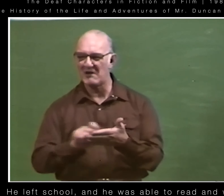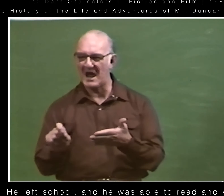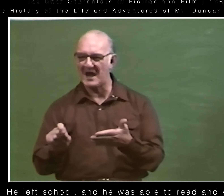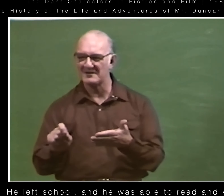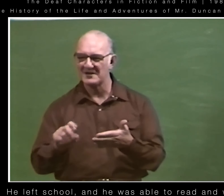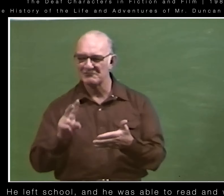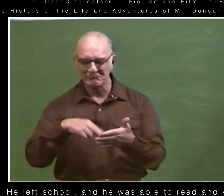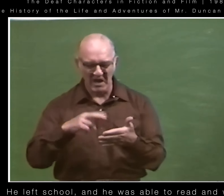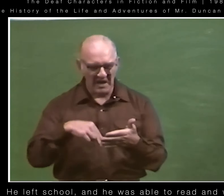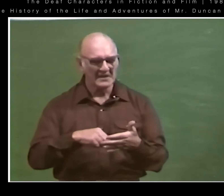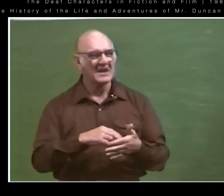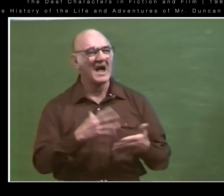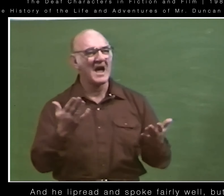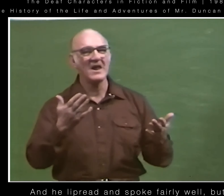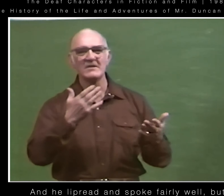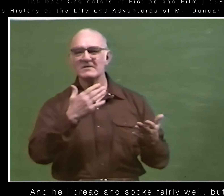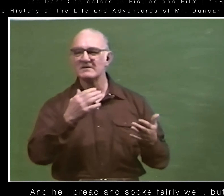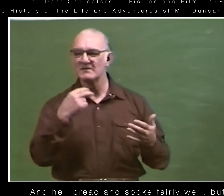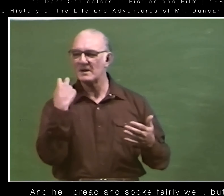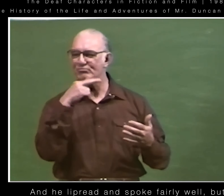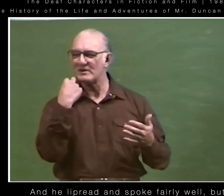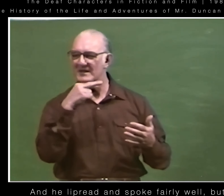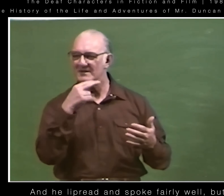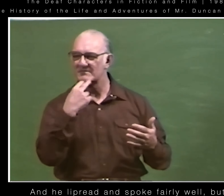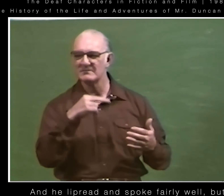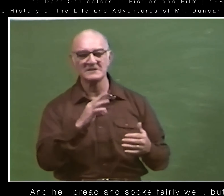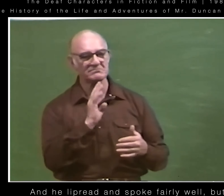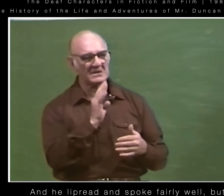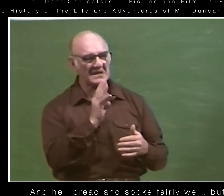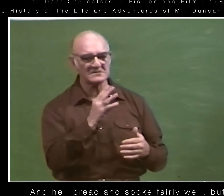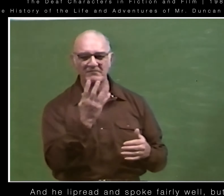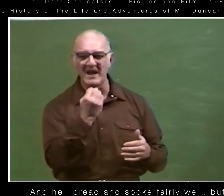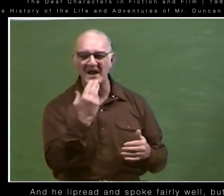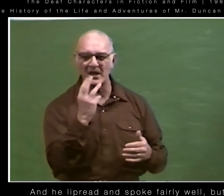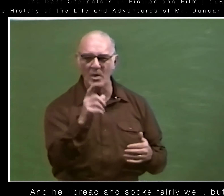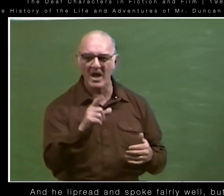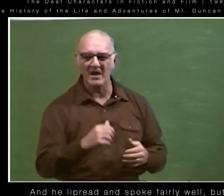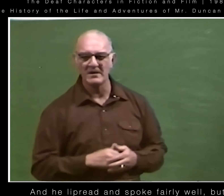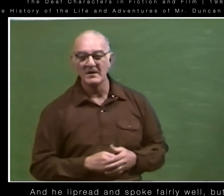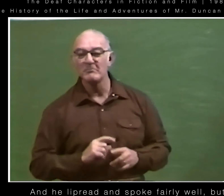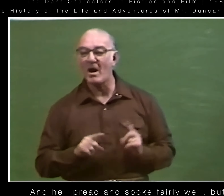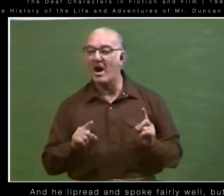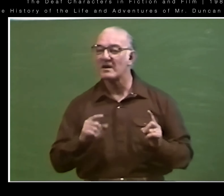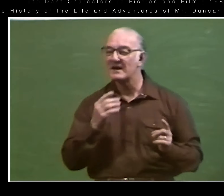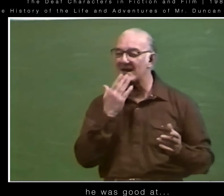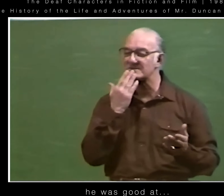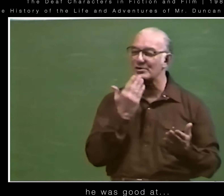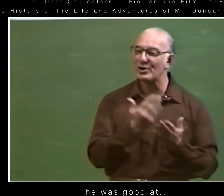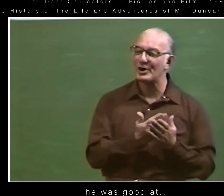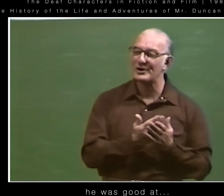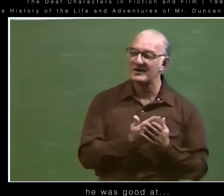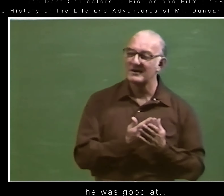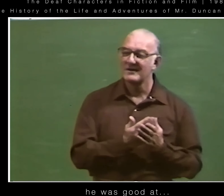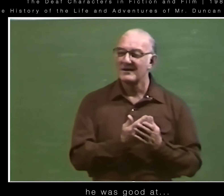write, and lip read. He speaks fairly well, but he's good